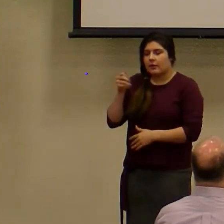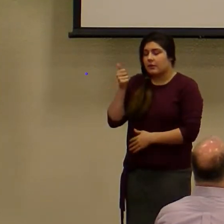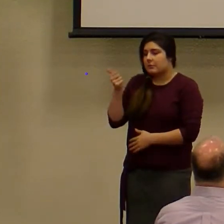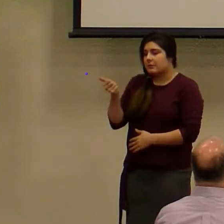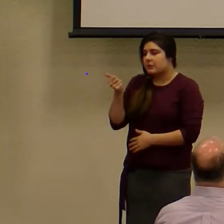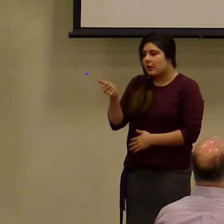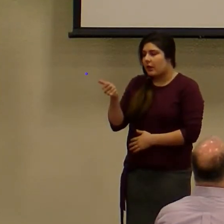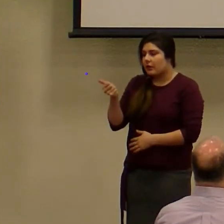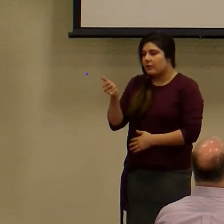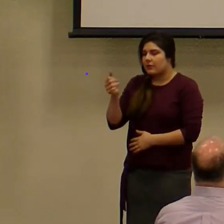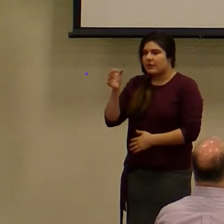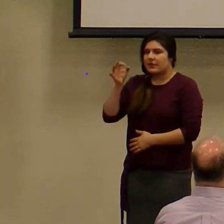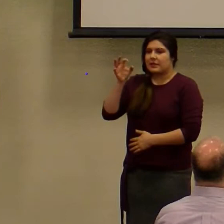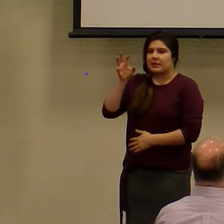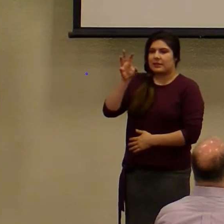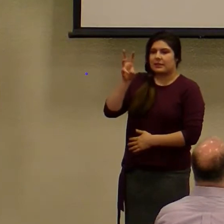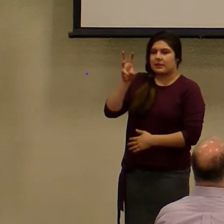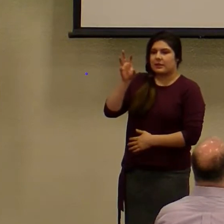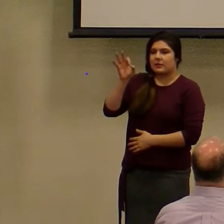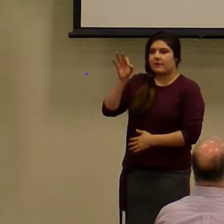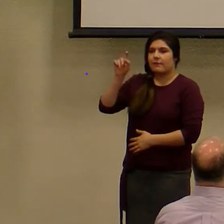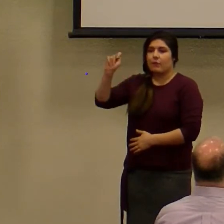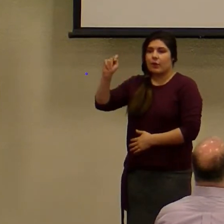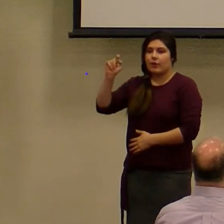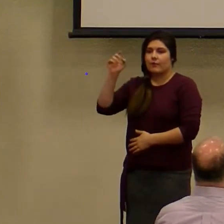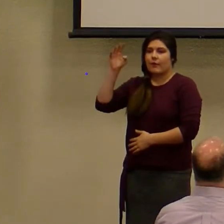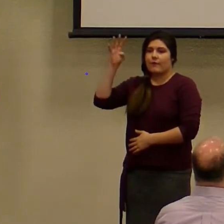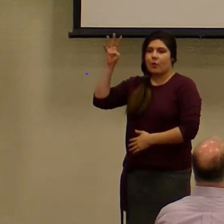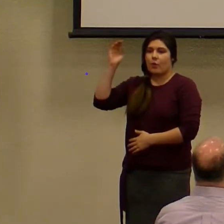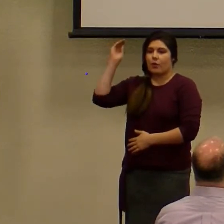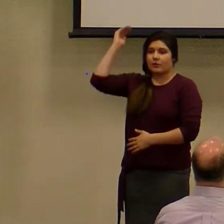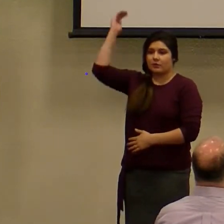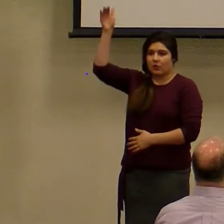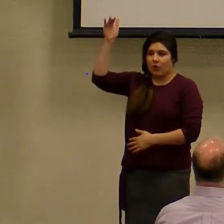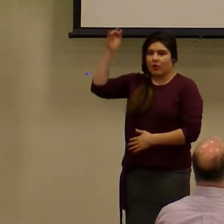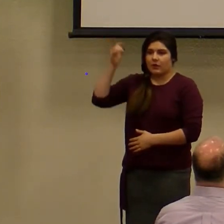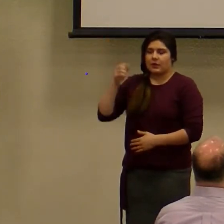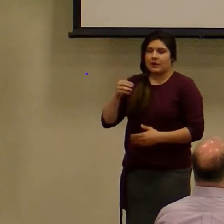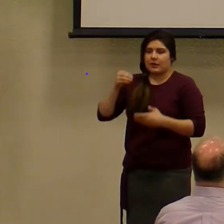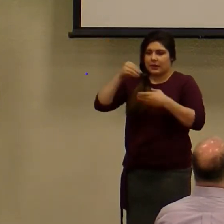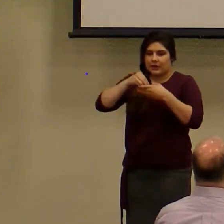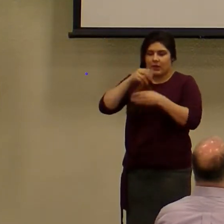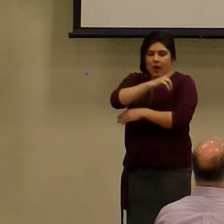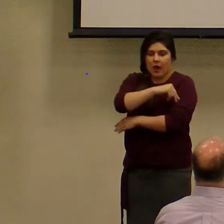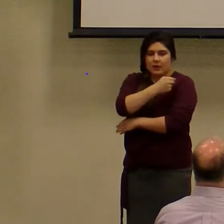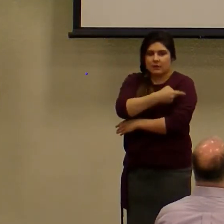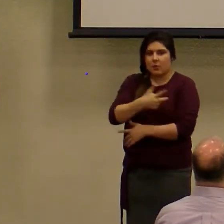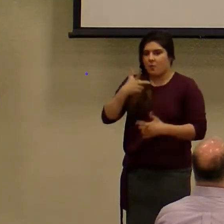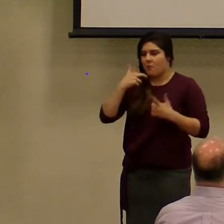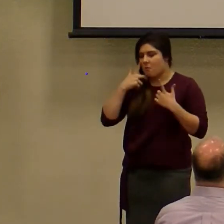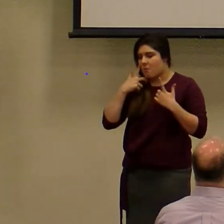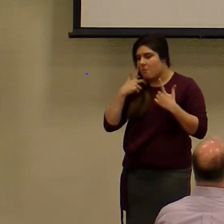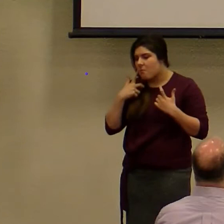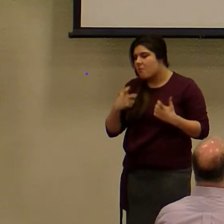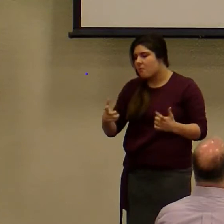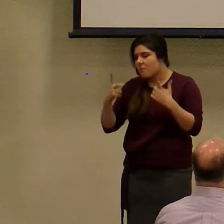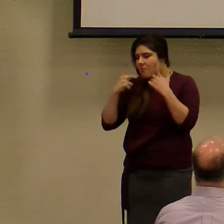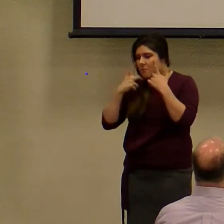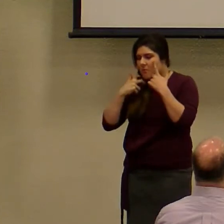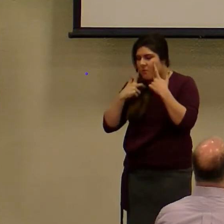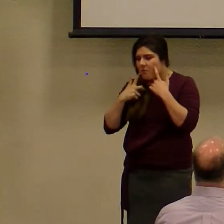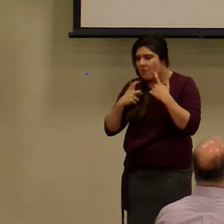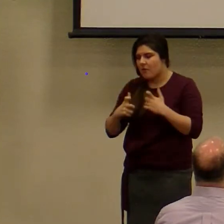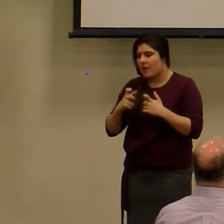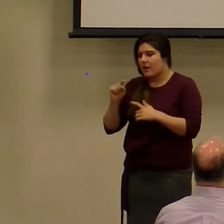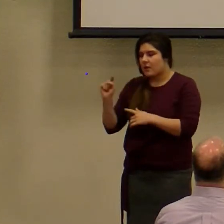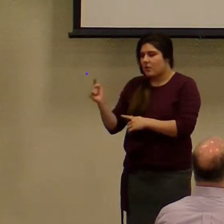himself 6'4", broken down in this hospital, weeping and crying, alone. And